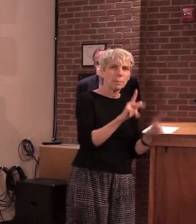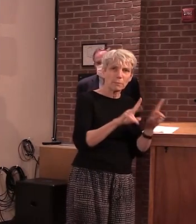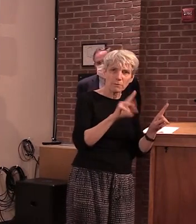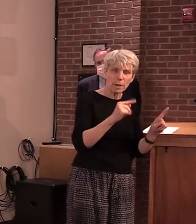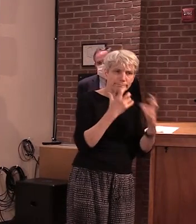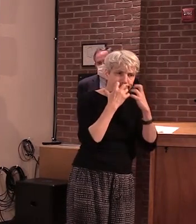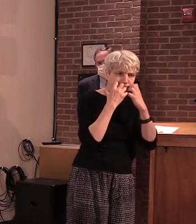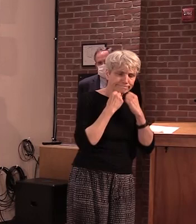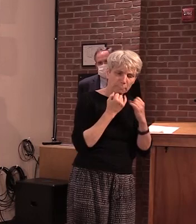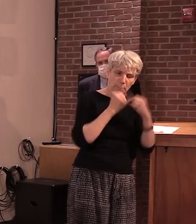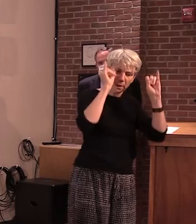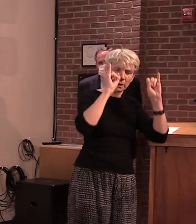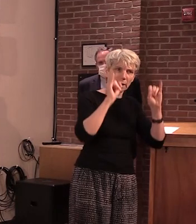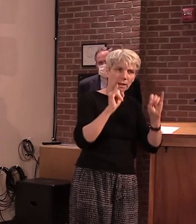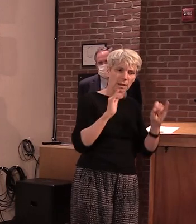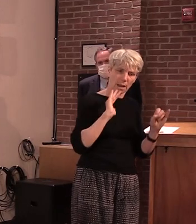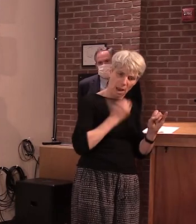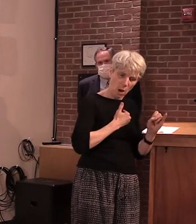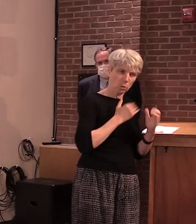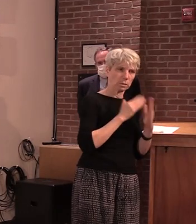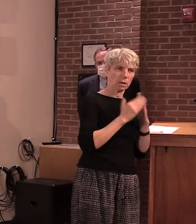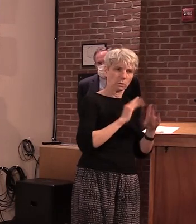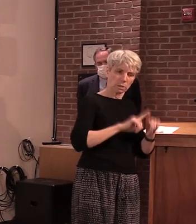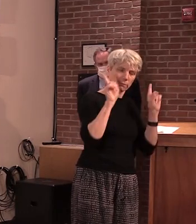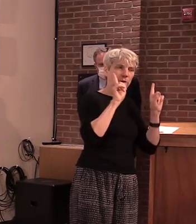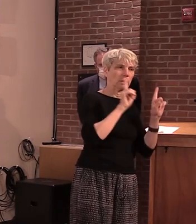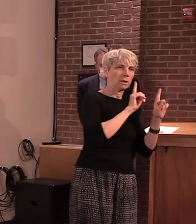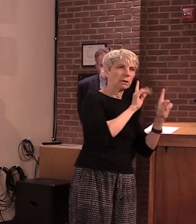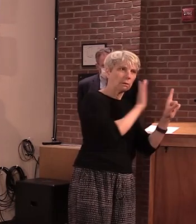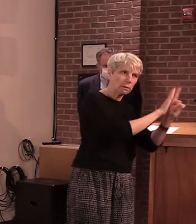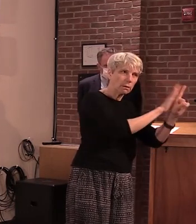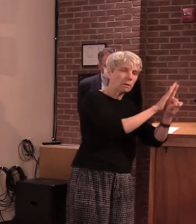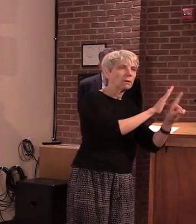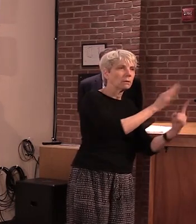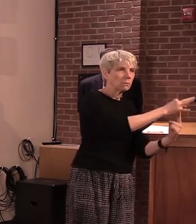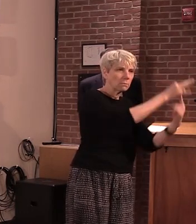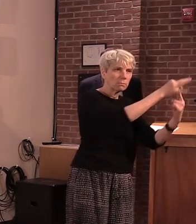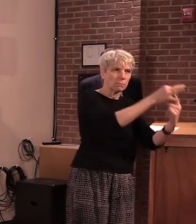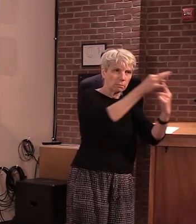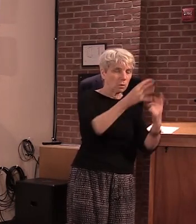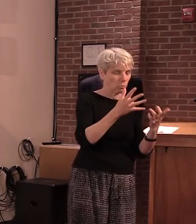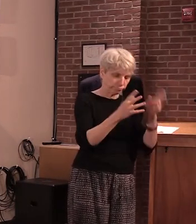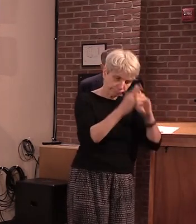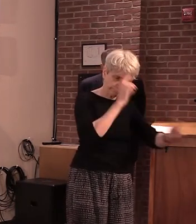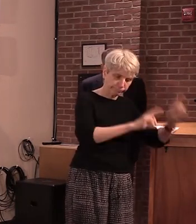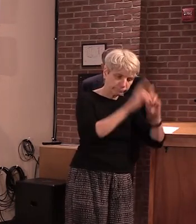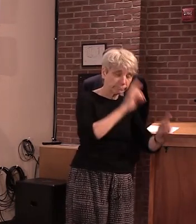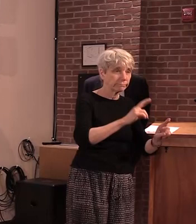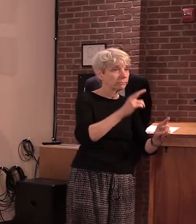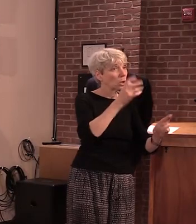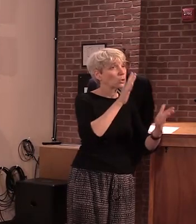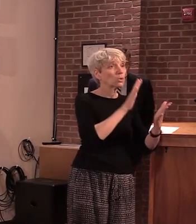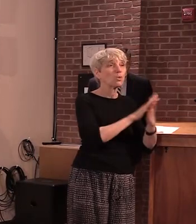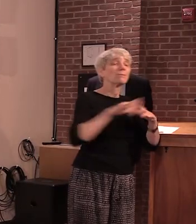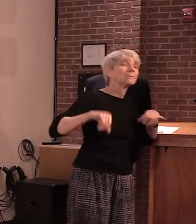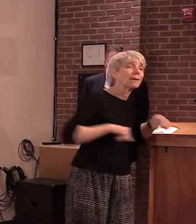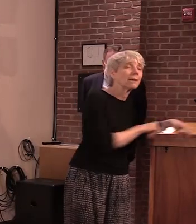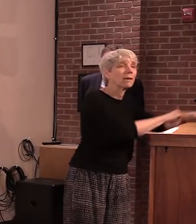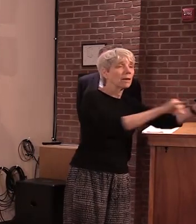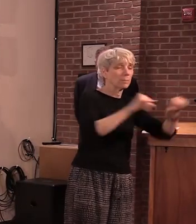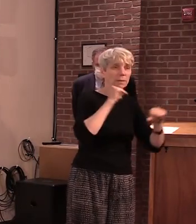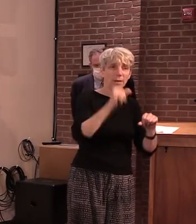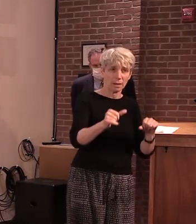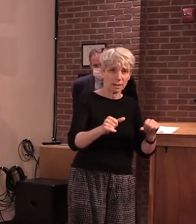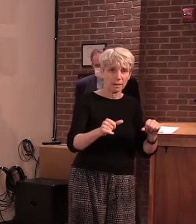premise, we thought giving some flexibility to those in different areas, because not every school is the same, and having